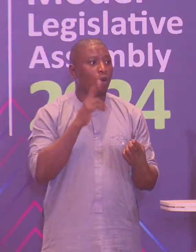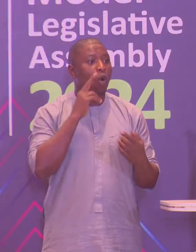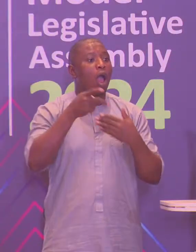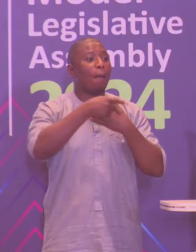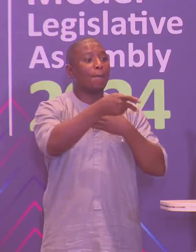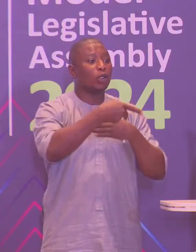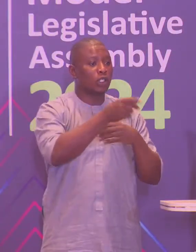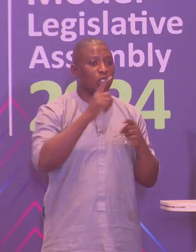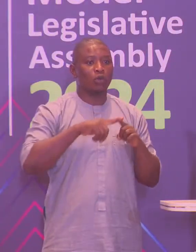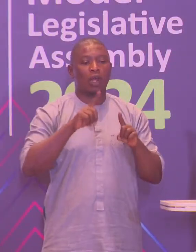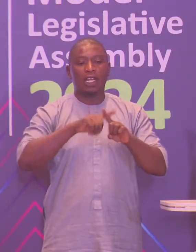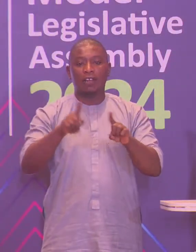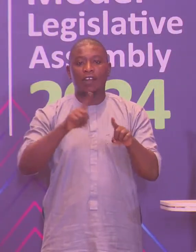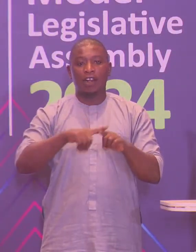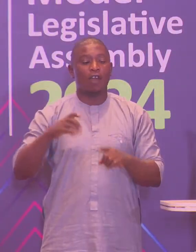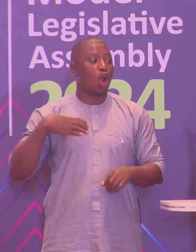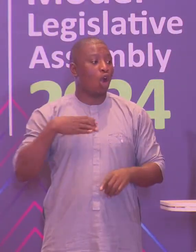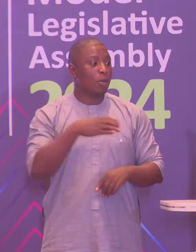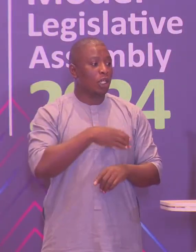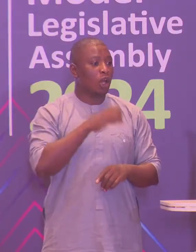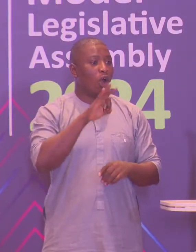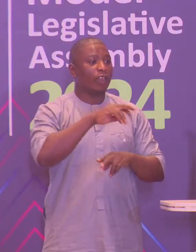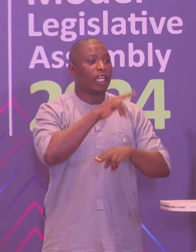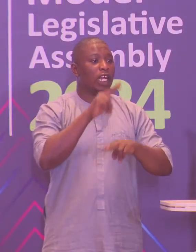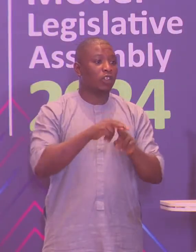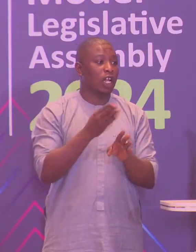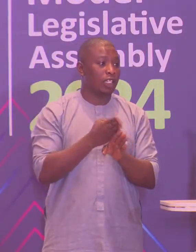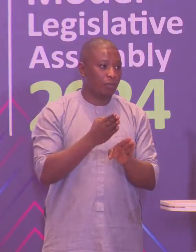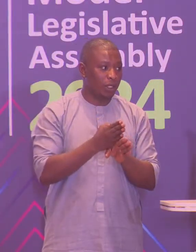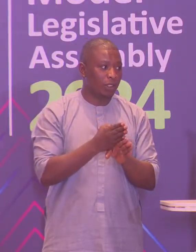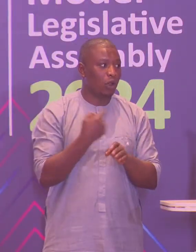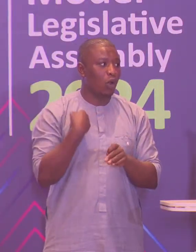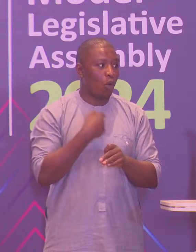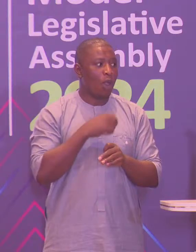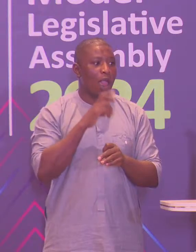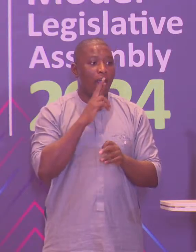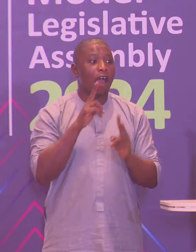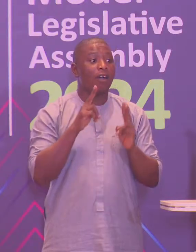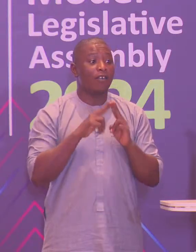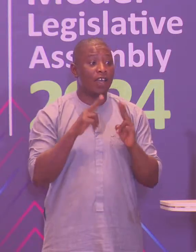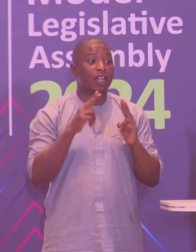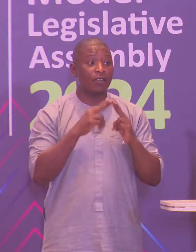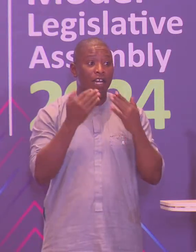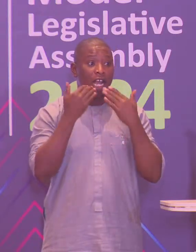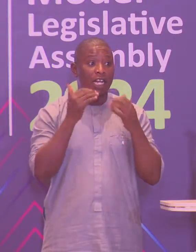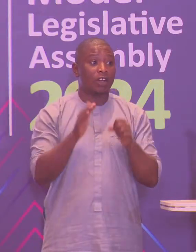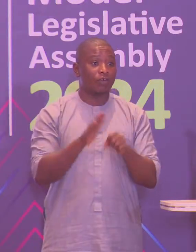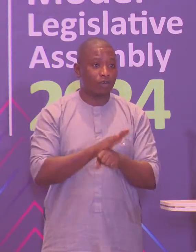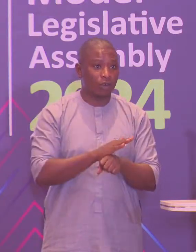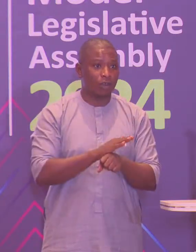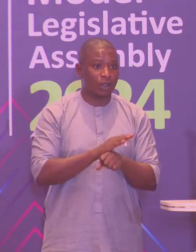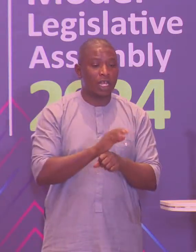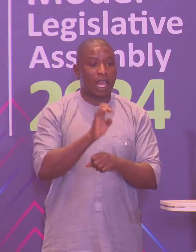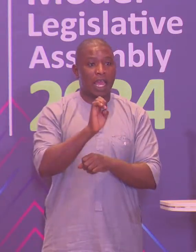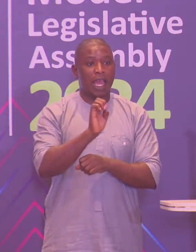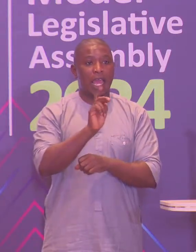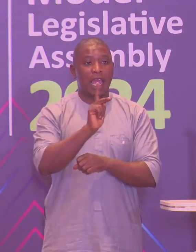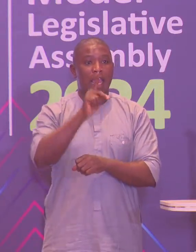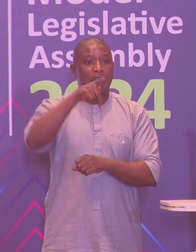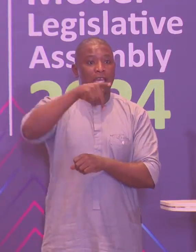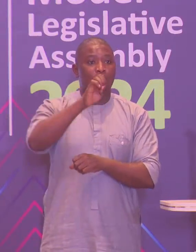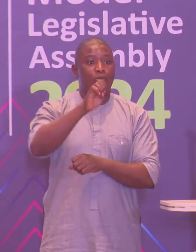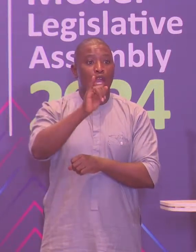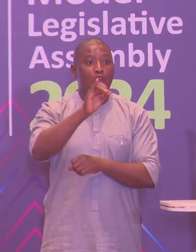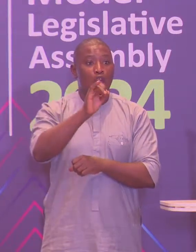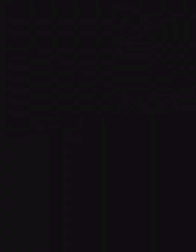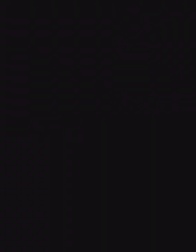different committees of the National Assembly. We are very grateful. Mr. Kpeyong, again, we continue to communicate to the